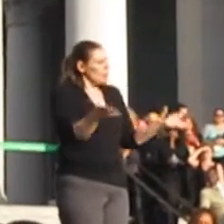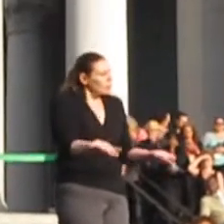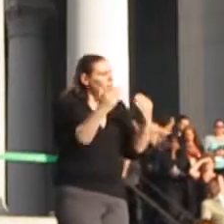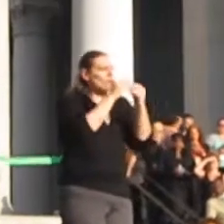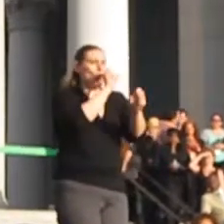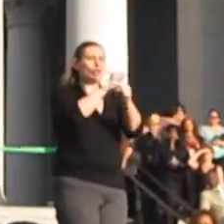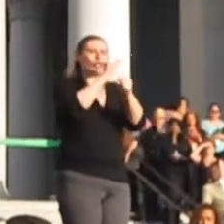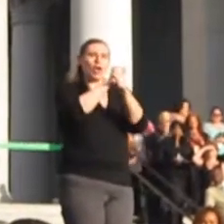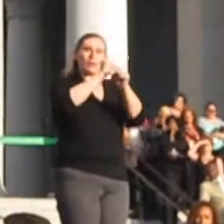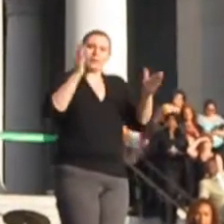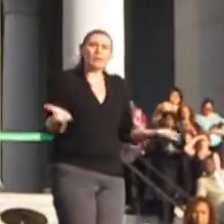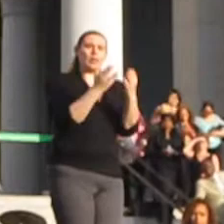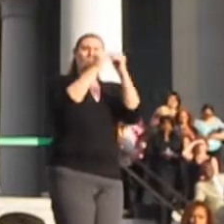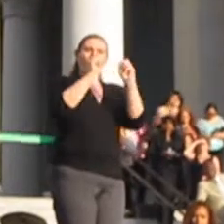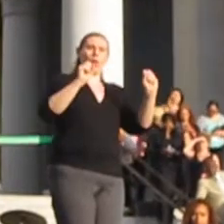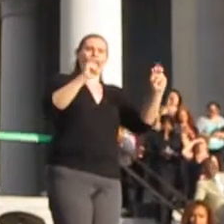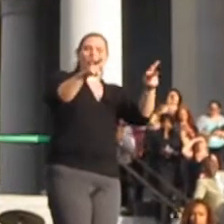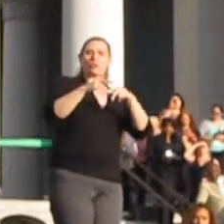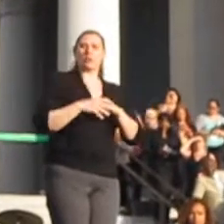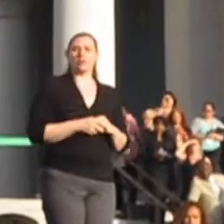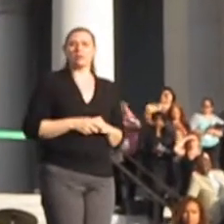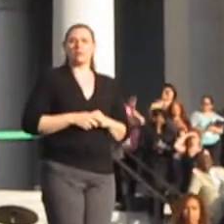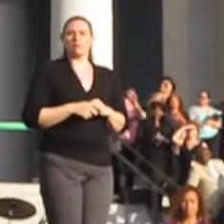and create more opportunities.